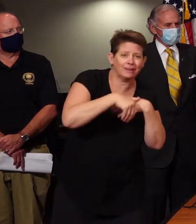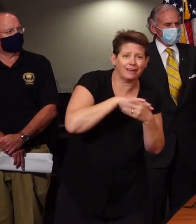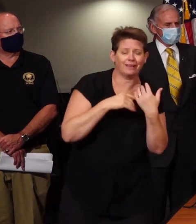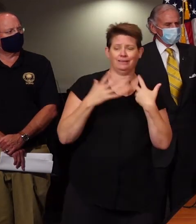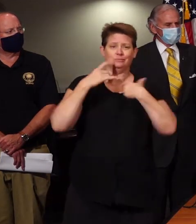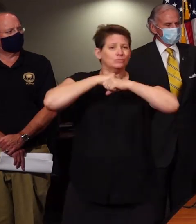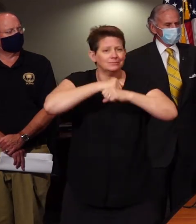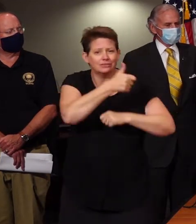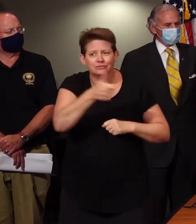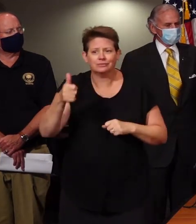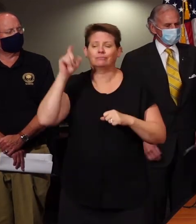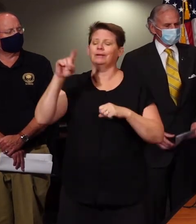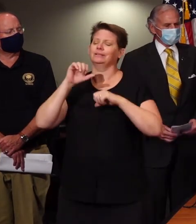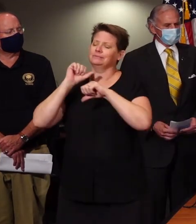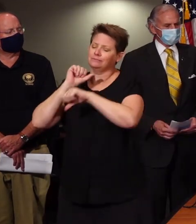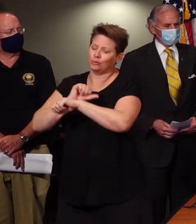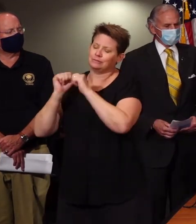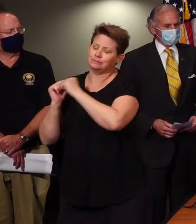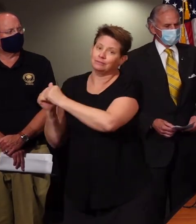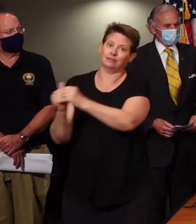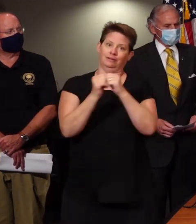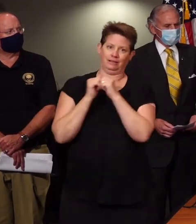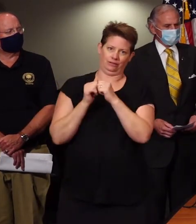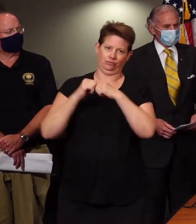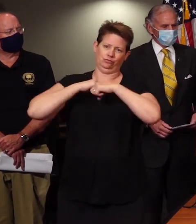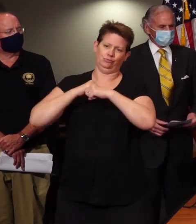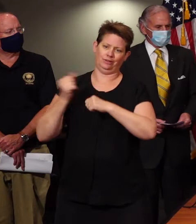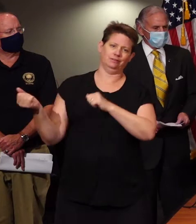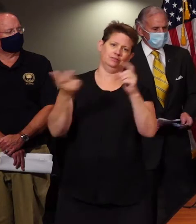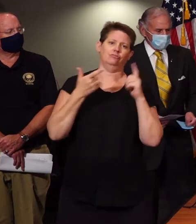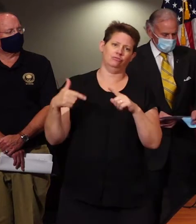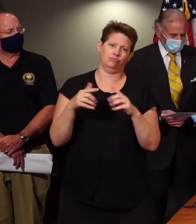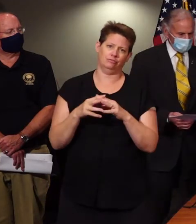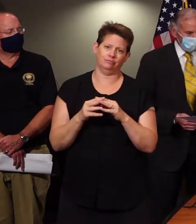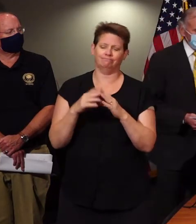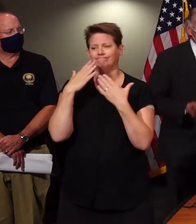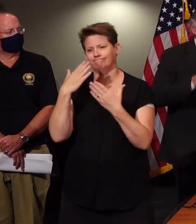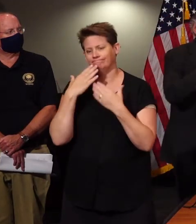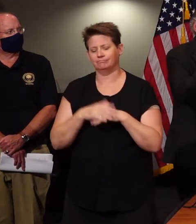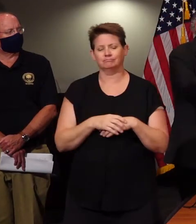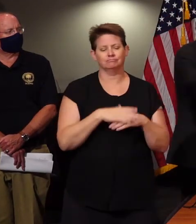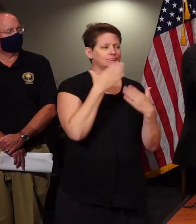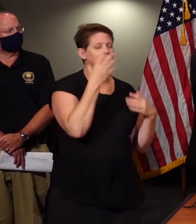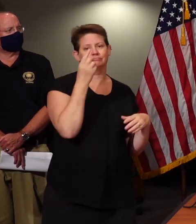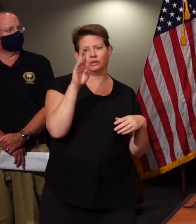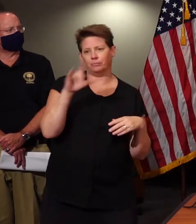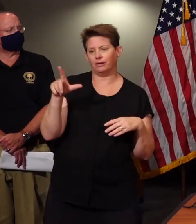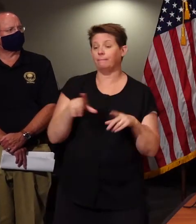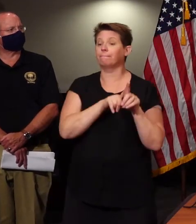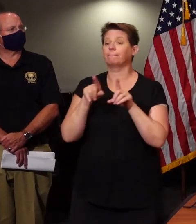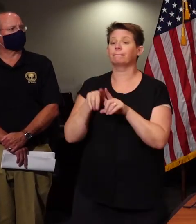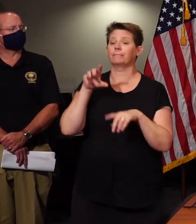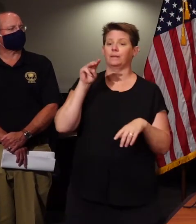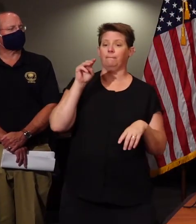We must work together to protect this threat to all of us. Thank you. Thank you, Dr. Bell. Also, we have with us